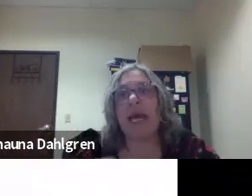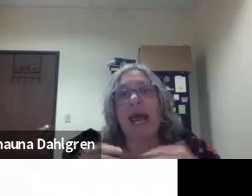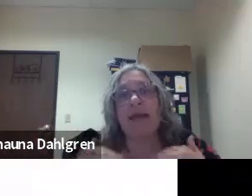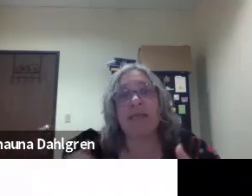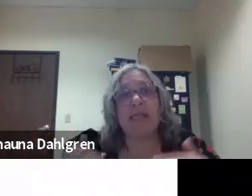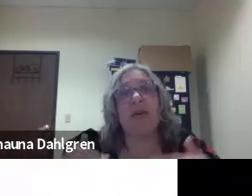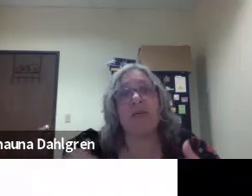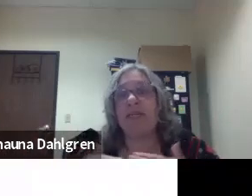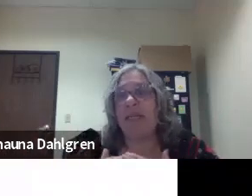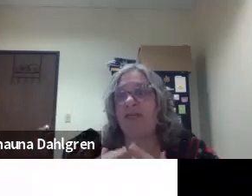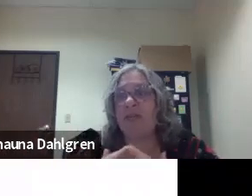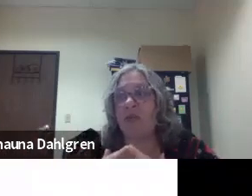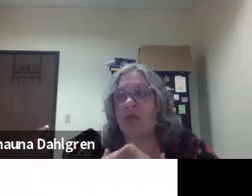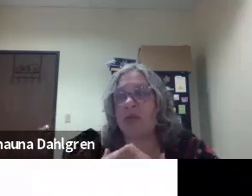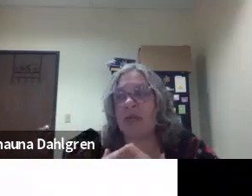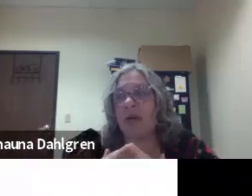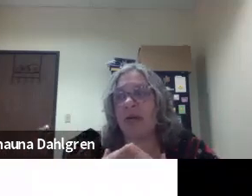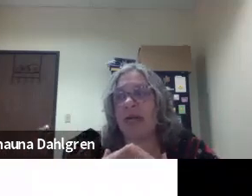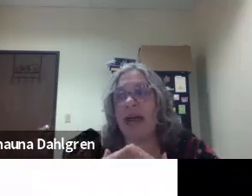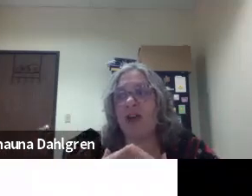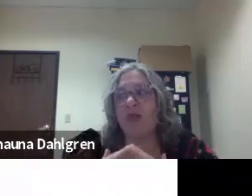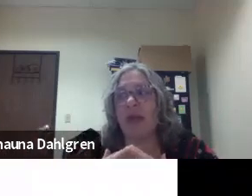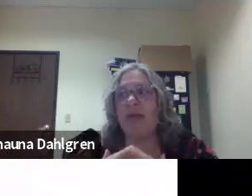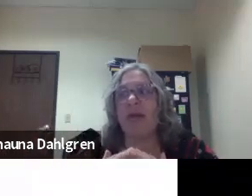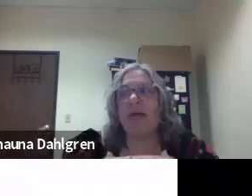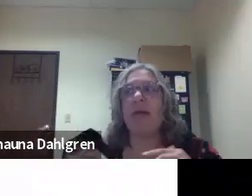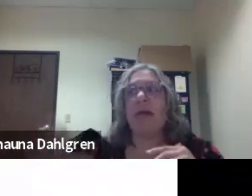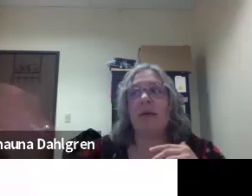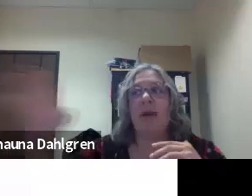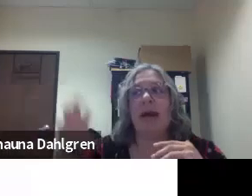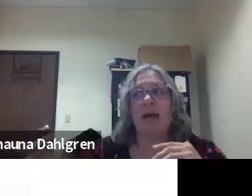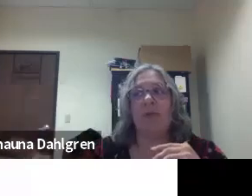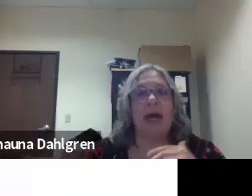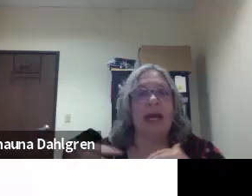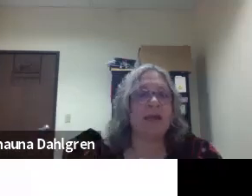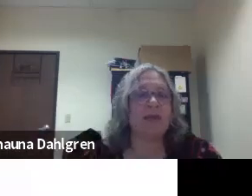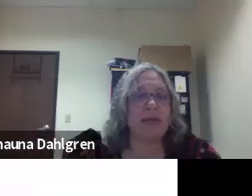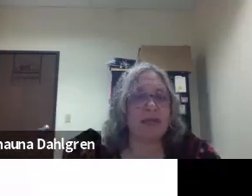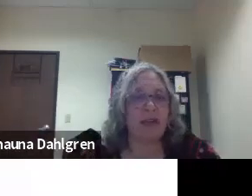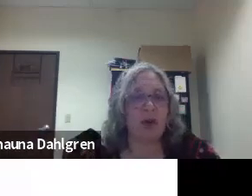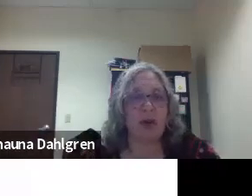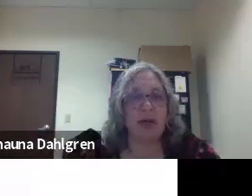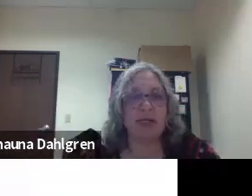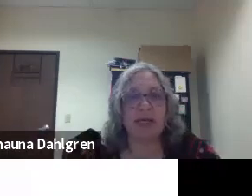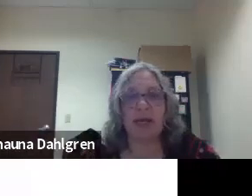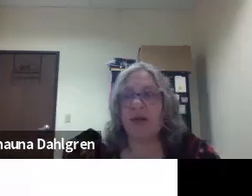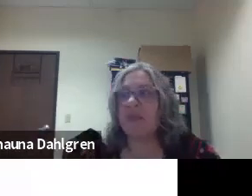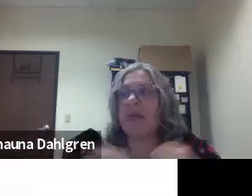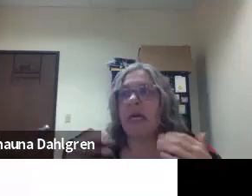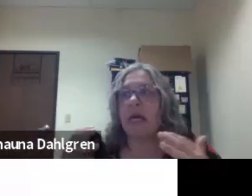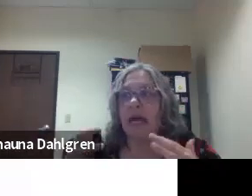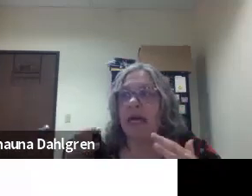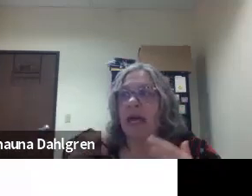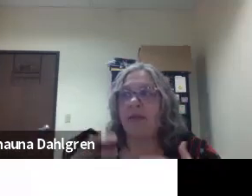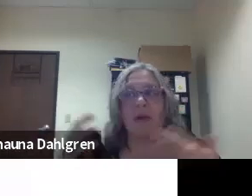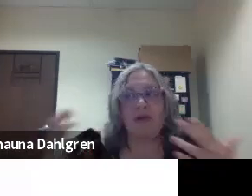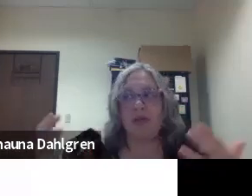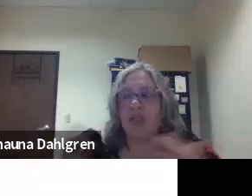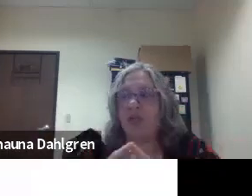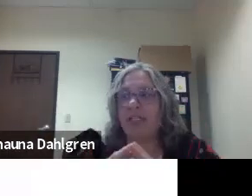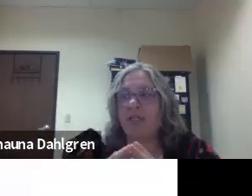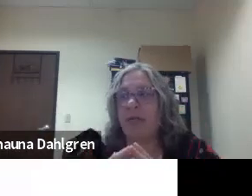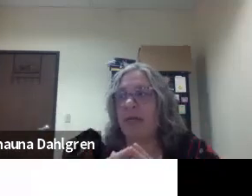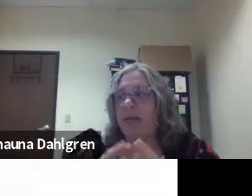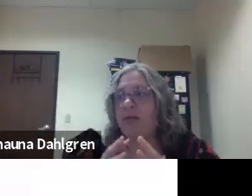wages and still receive a Social Security cash payment by applying some of these other work incentives. Again,